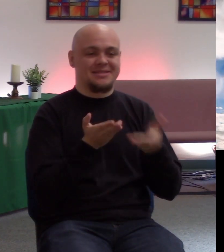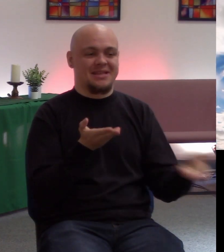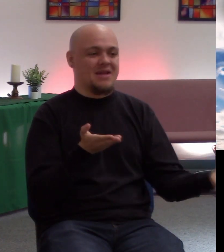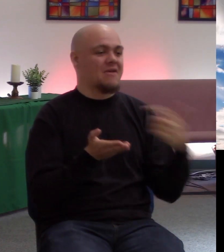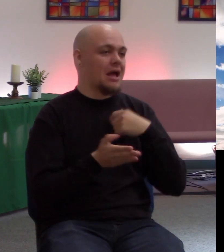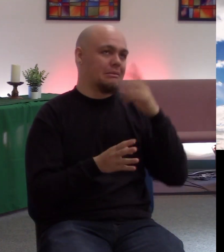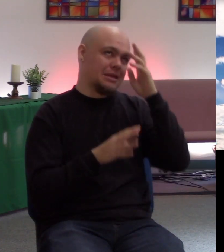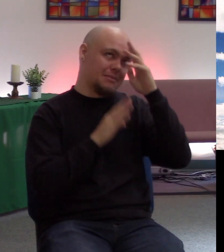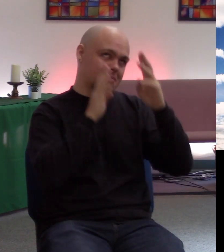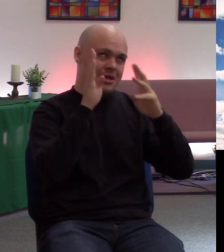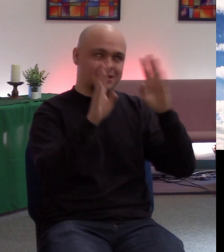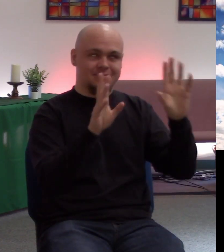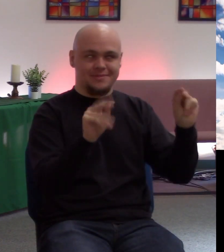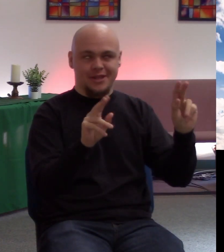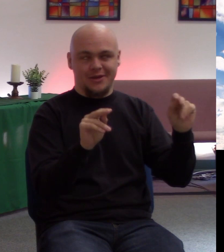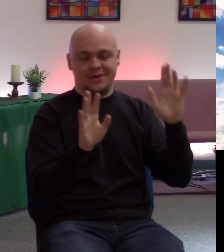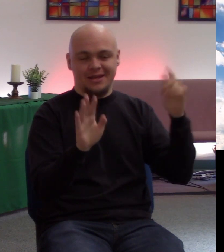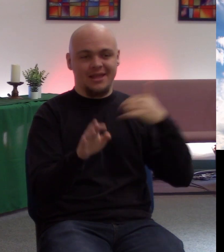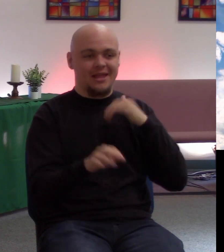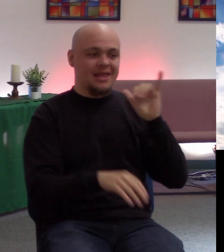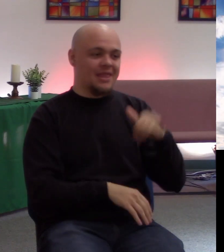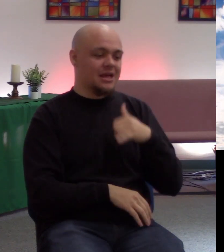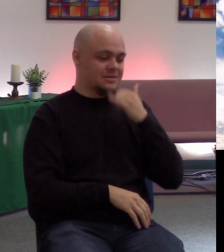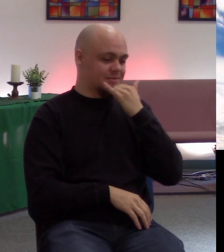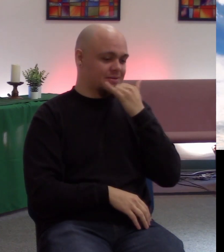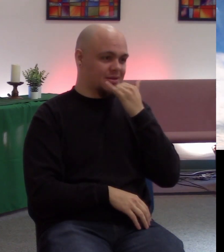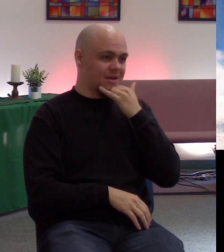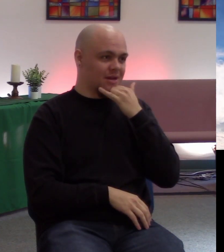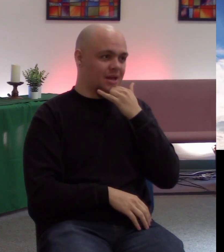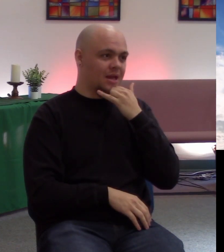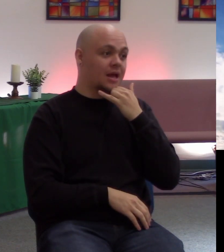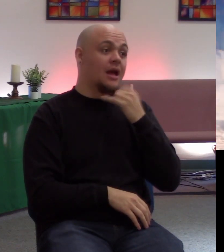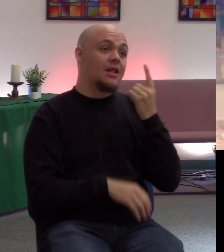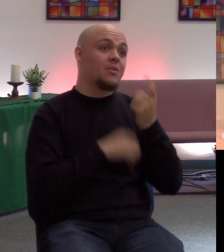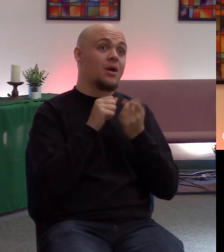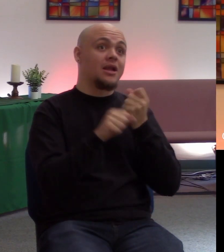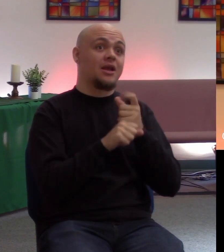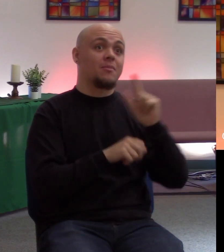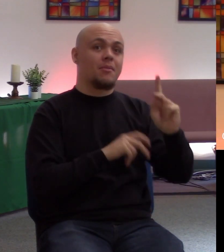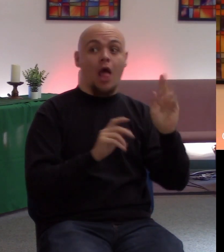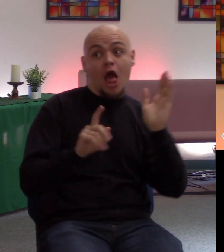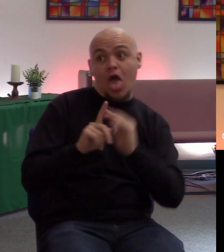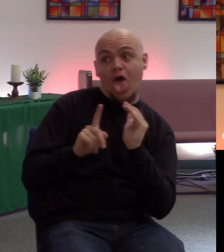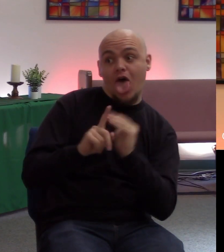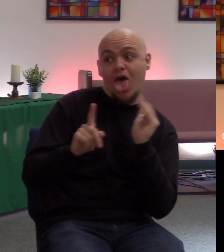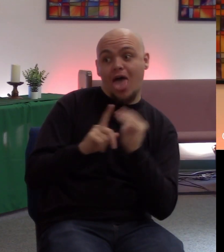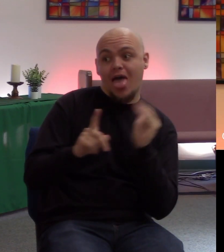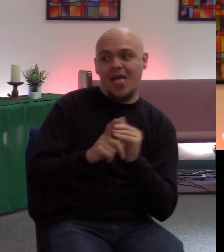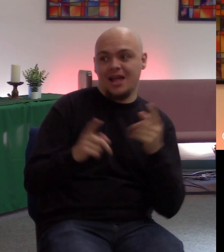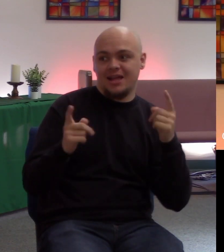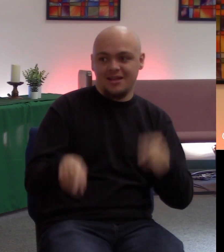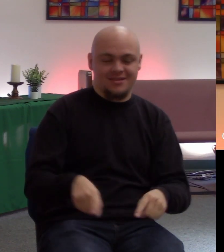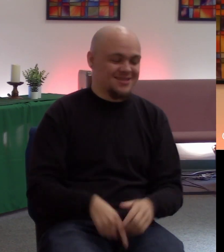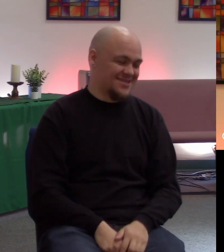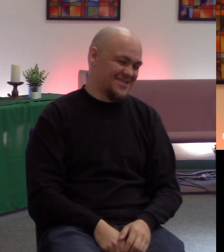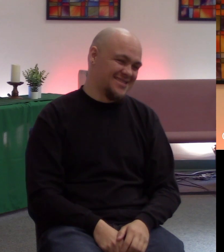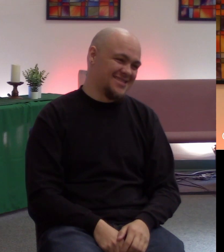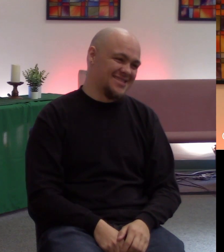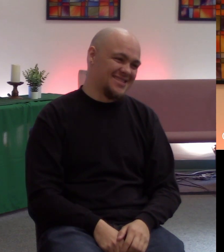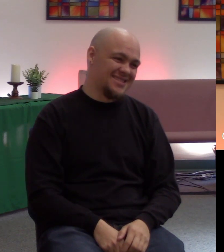And at least I'm right about this stuff, right? I'm not making up stuff that's wrong. Now watch, no rockets are going to fall for a year. I just know